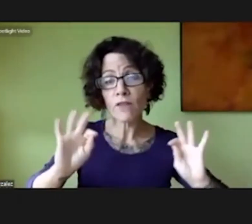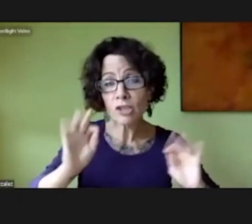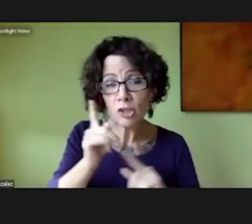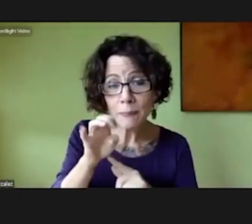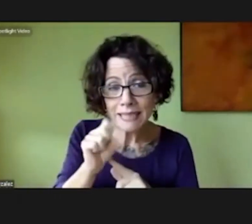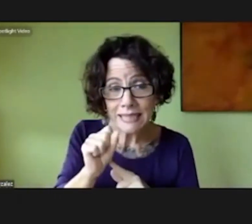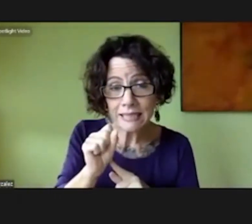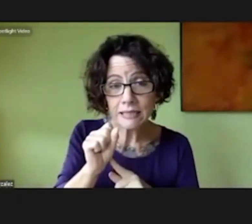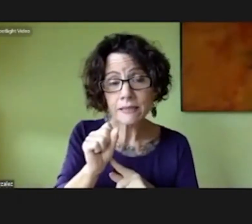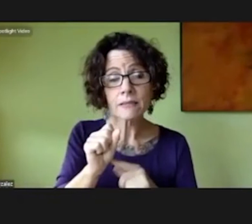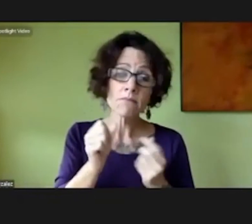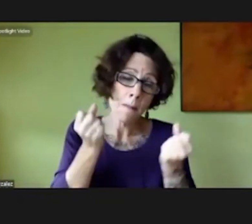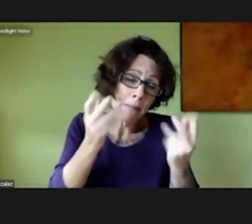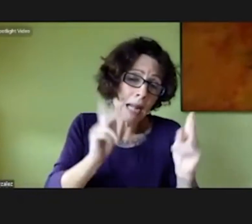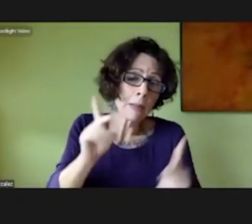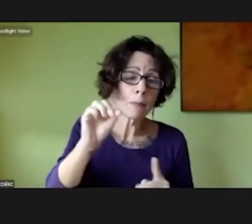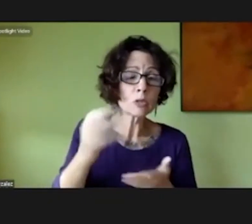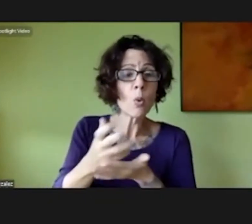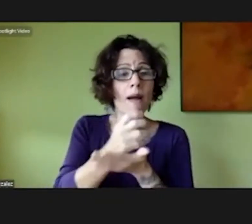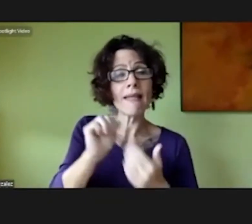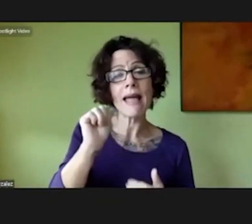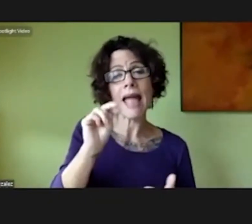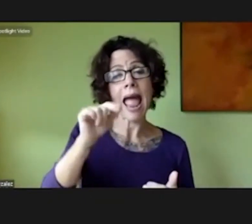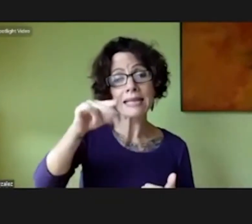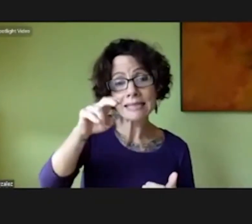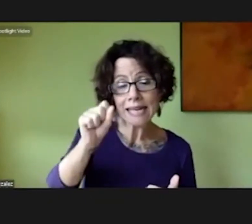A and B and so forth.